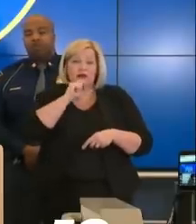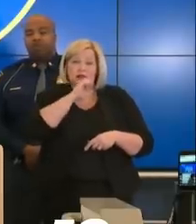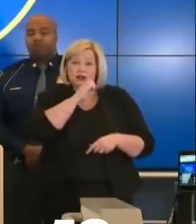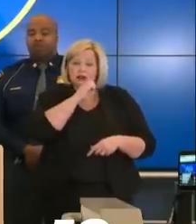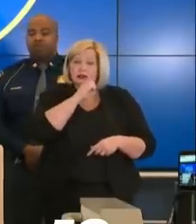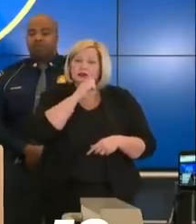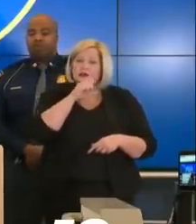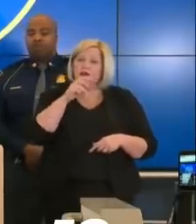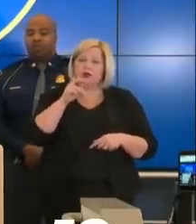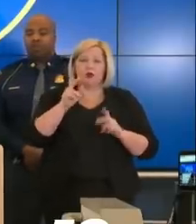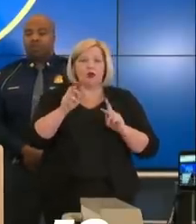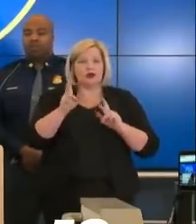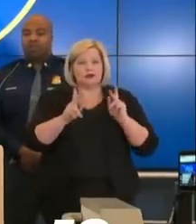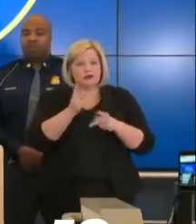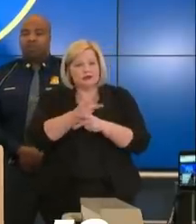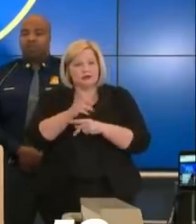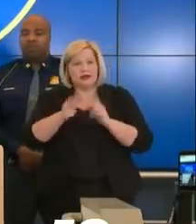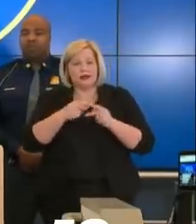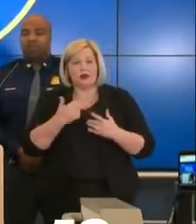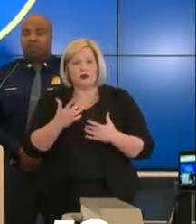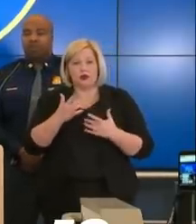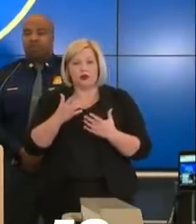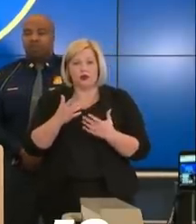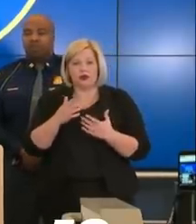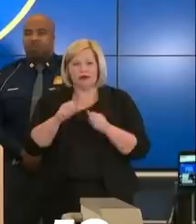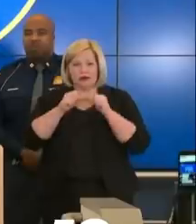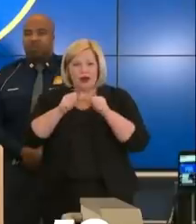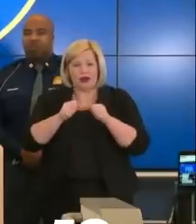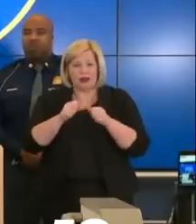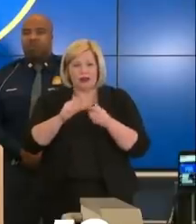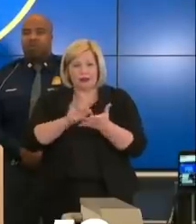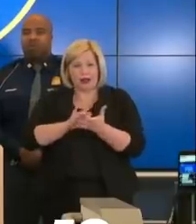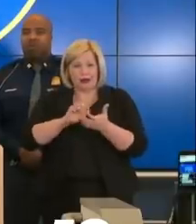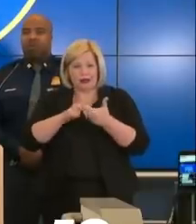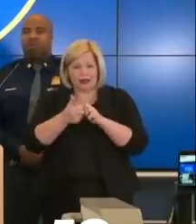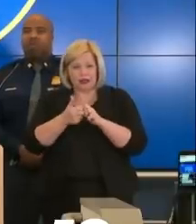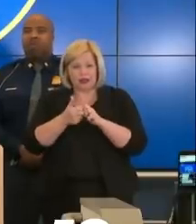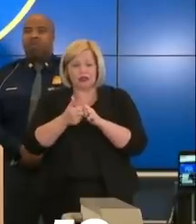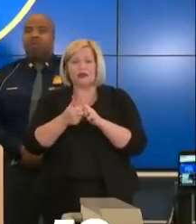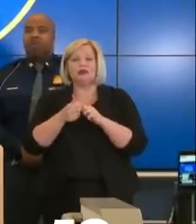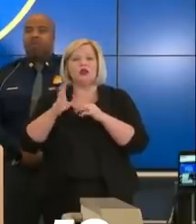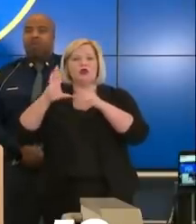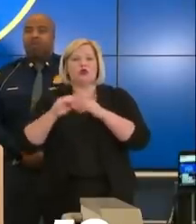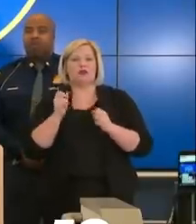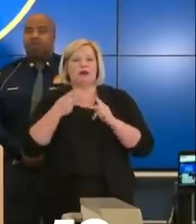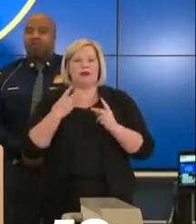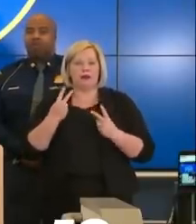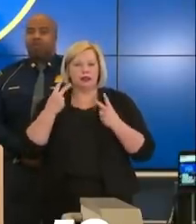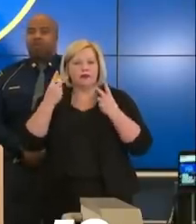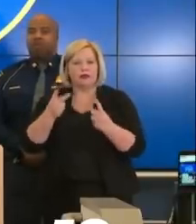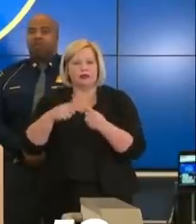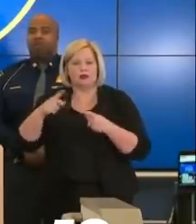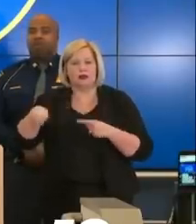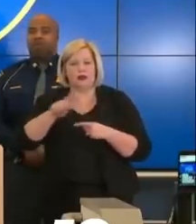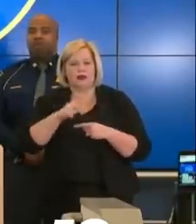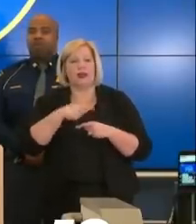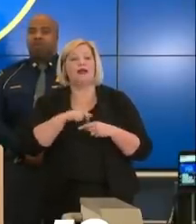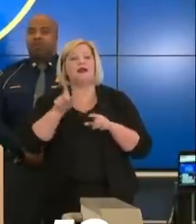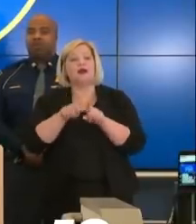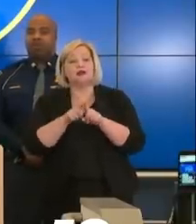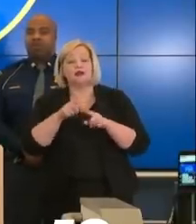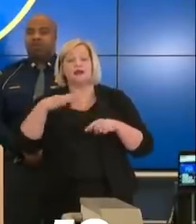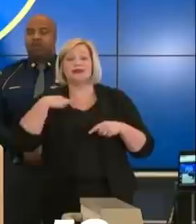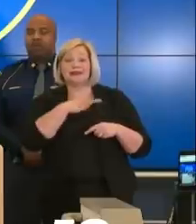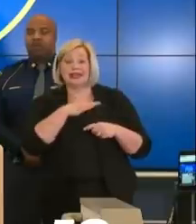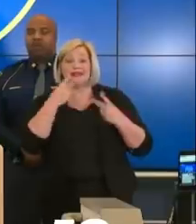or those with chronic medical conditions should limit non-essential visitors as much as possible and screen staff